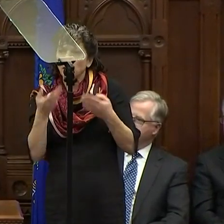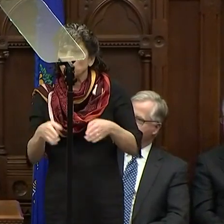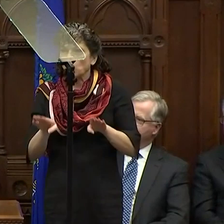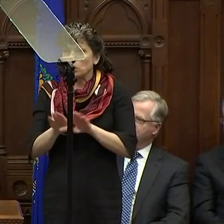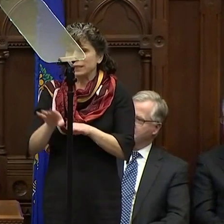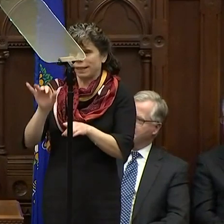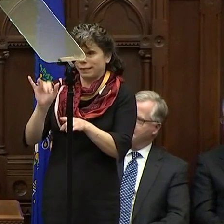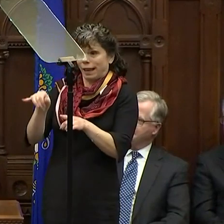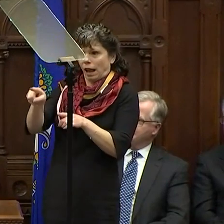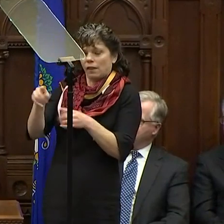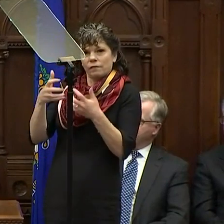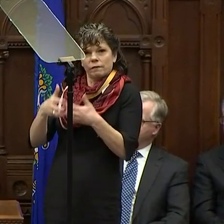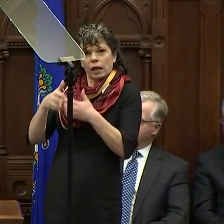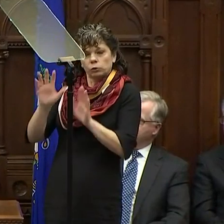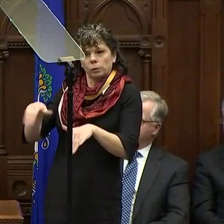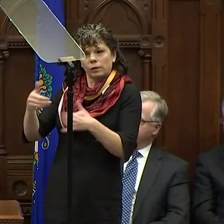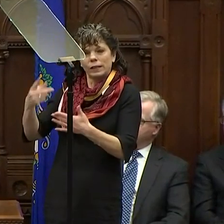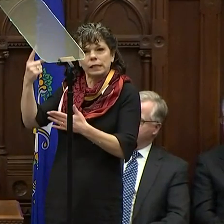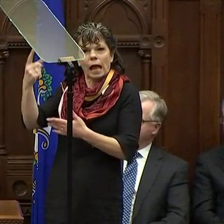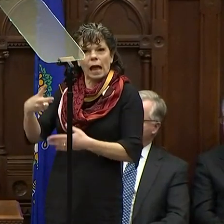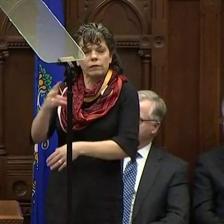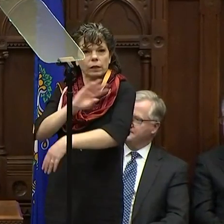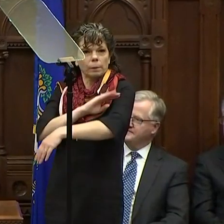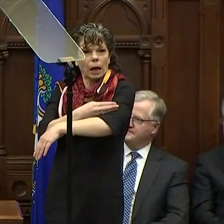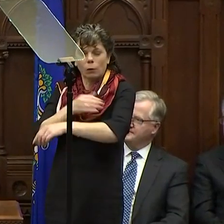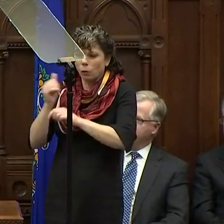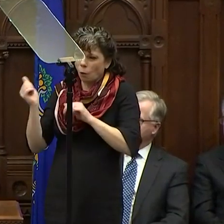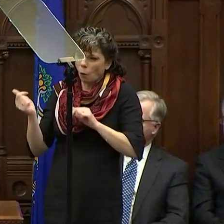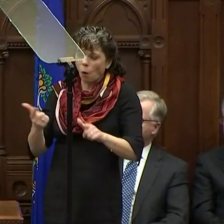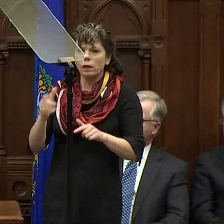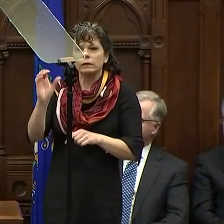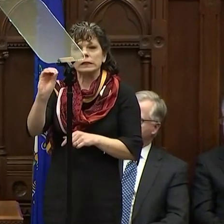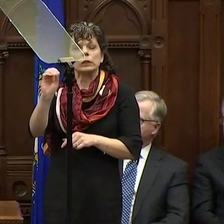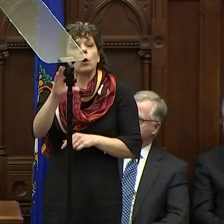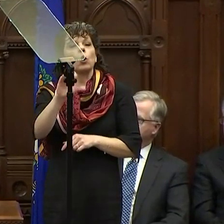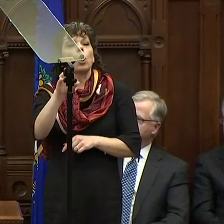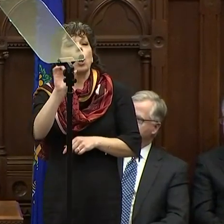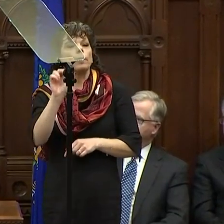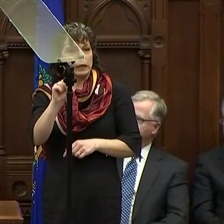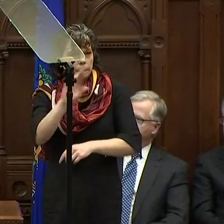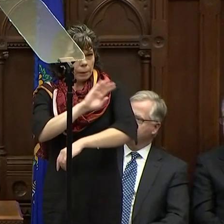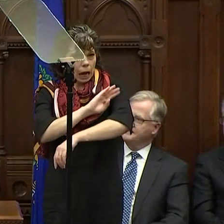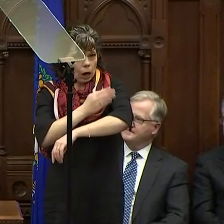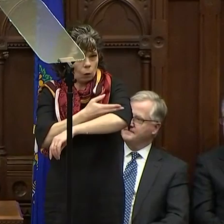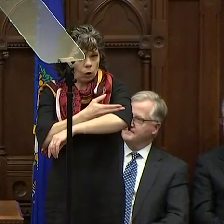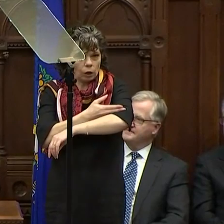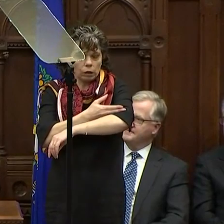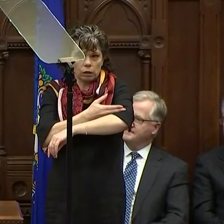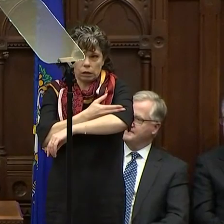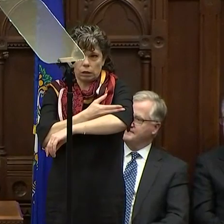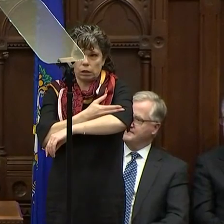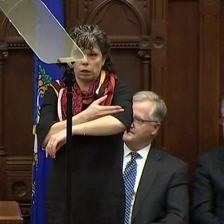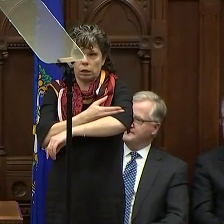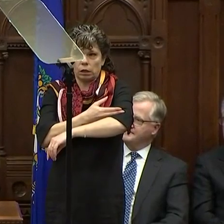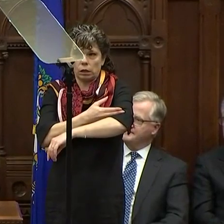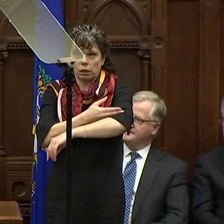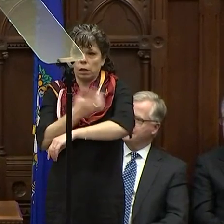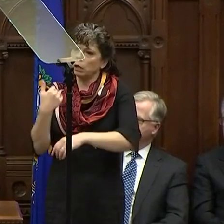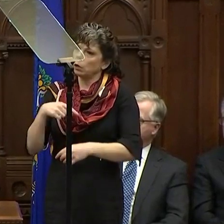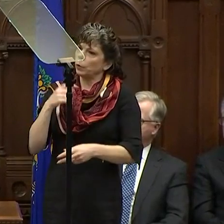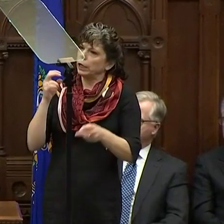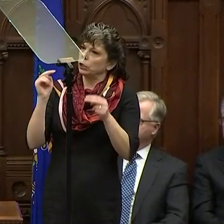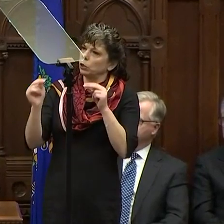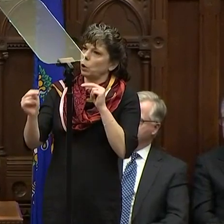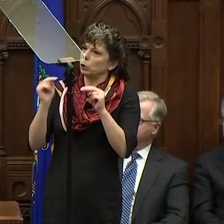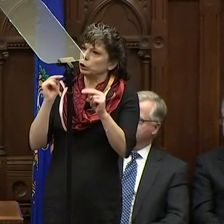that provides about half of our power and almost all of our zero carbon power. Look, we negotiated